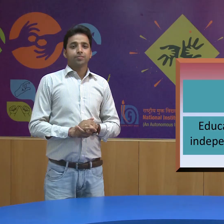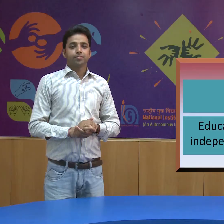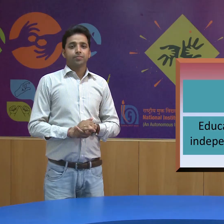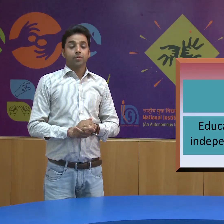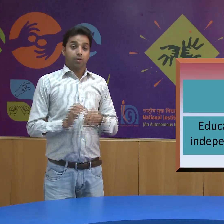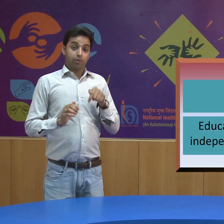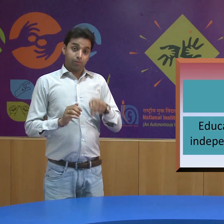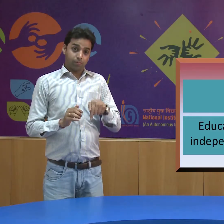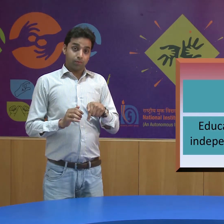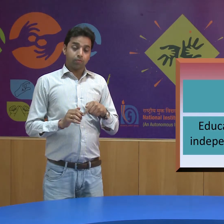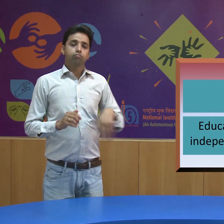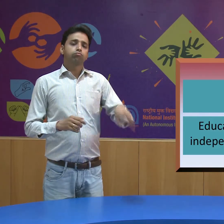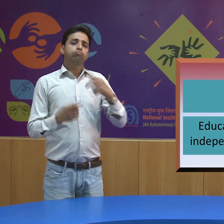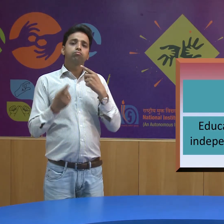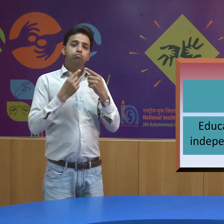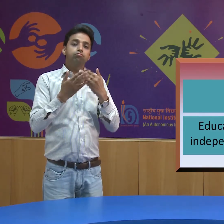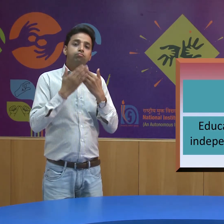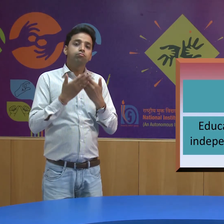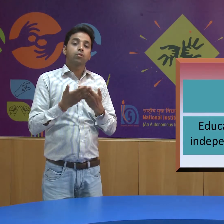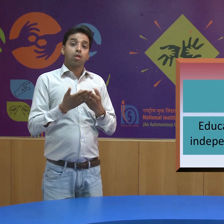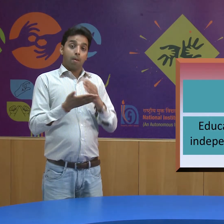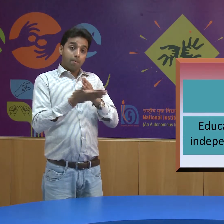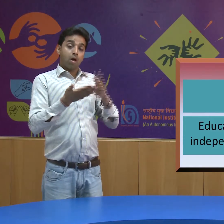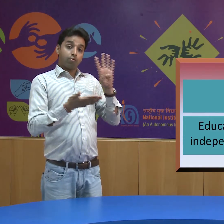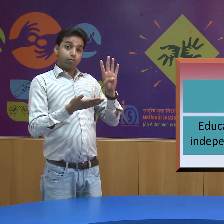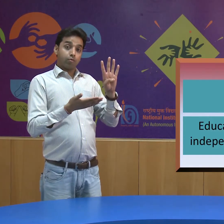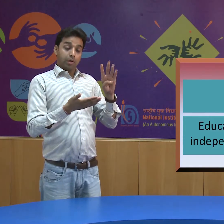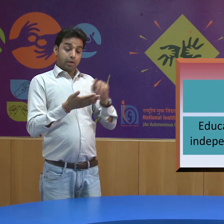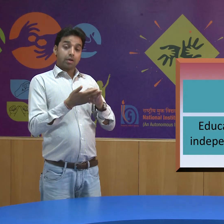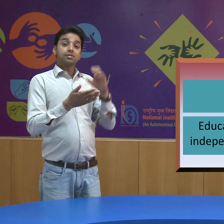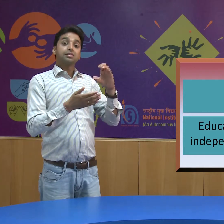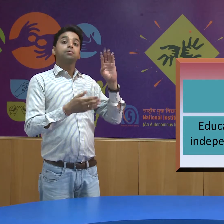Today we will study part 4 of chapter 18.